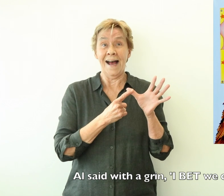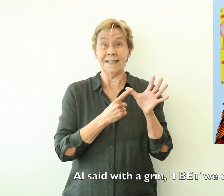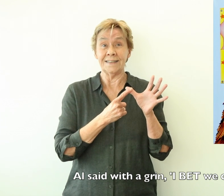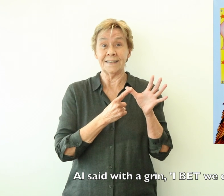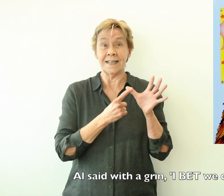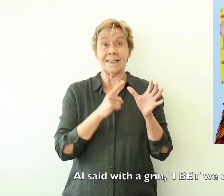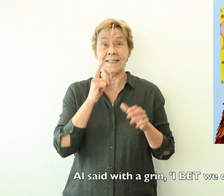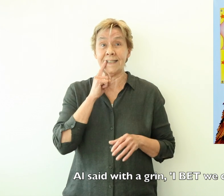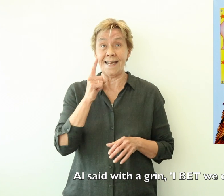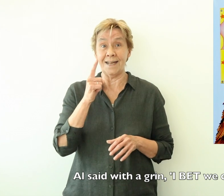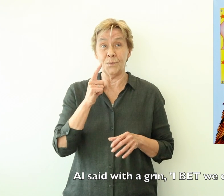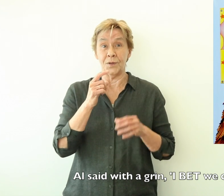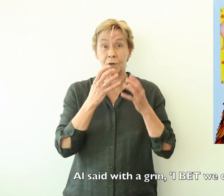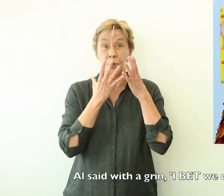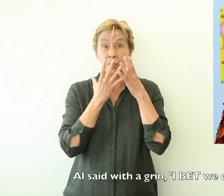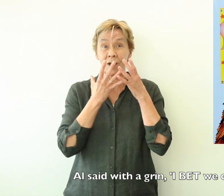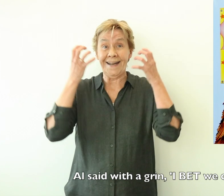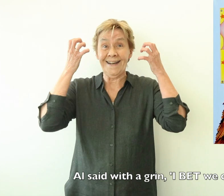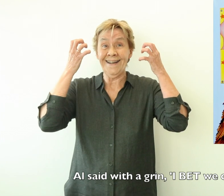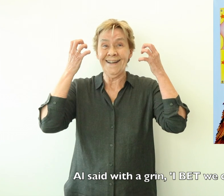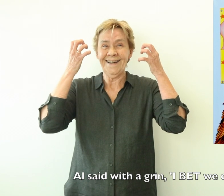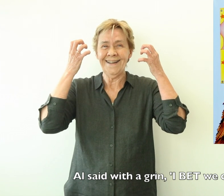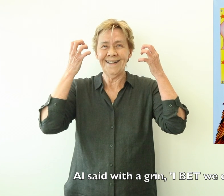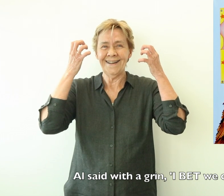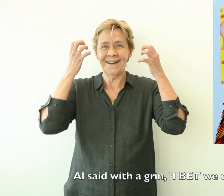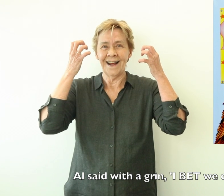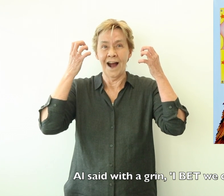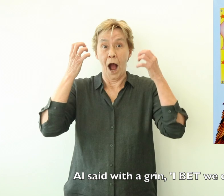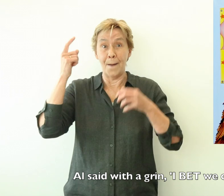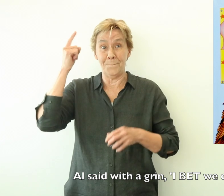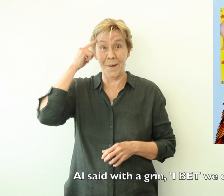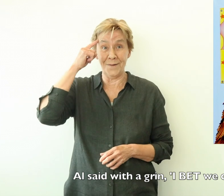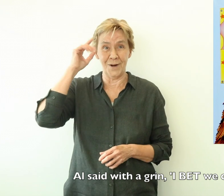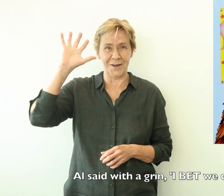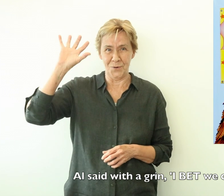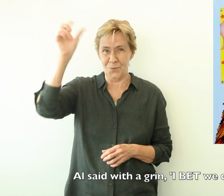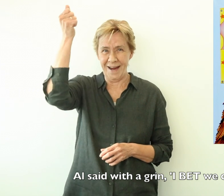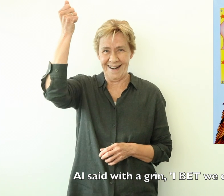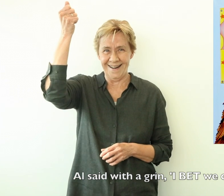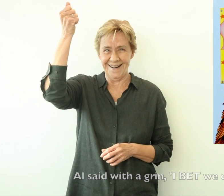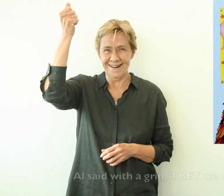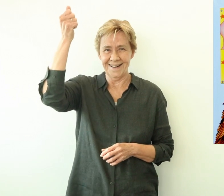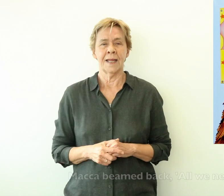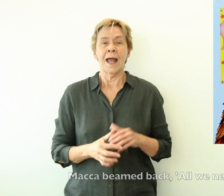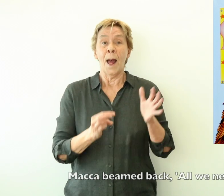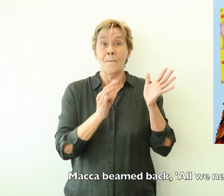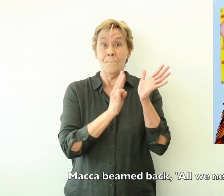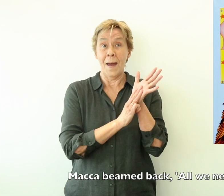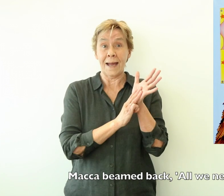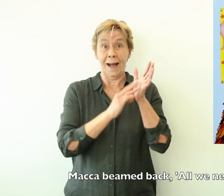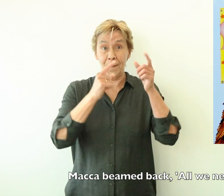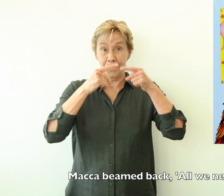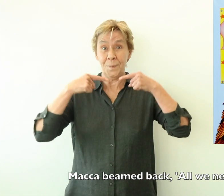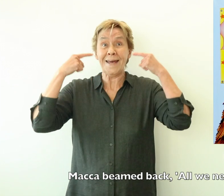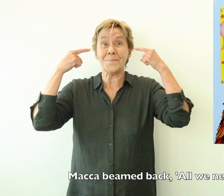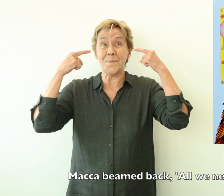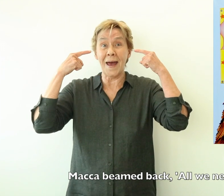Al said with a grin, I bet we could win. Macca beamed